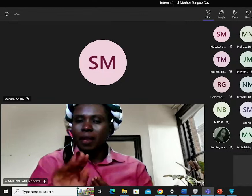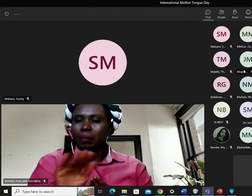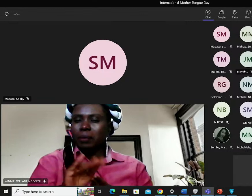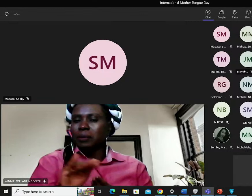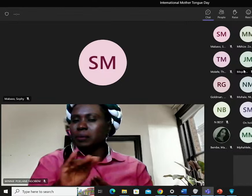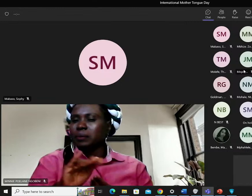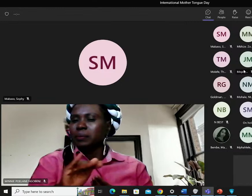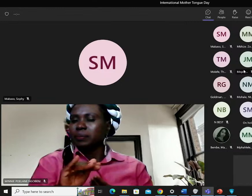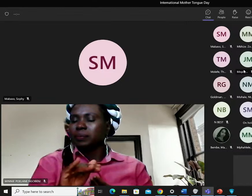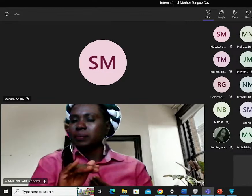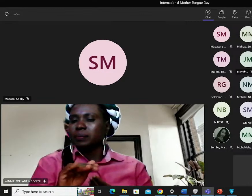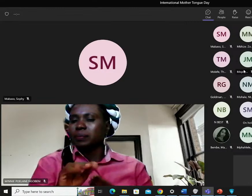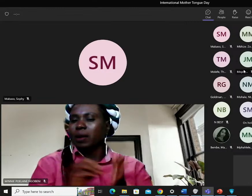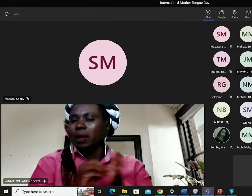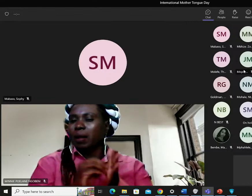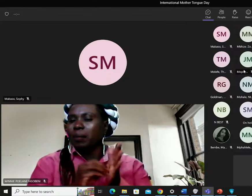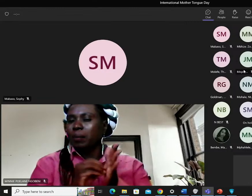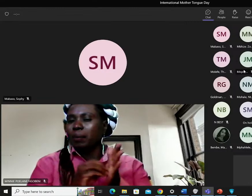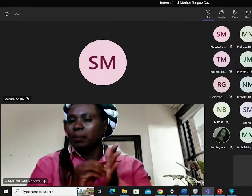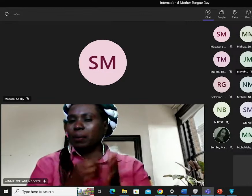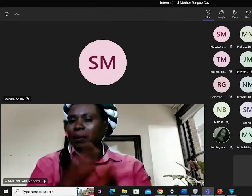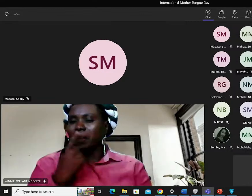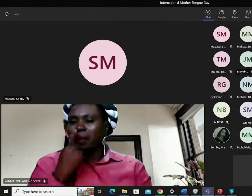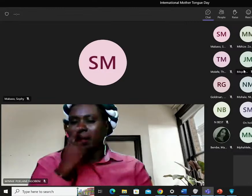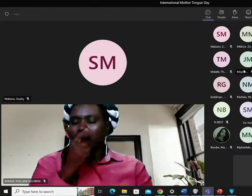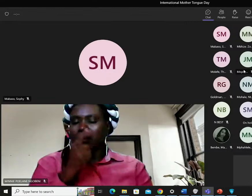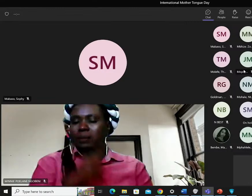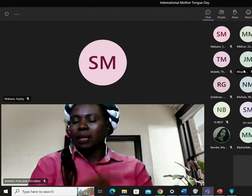Wapedi bana le tshele.